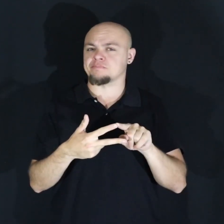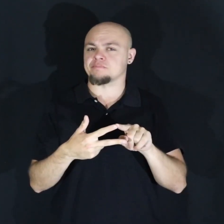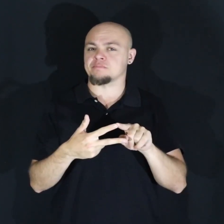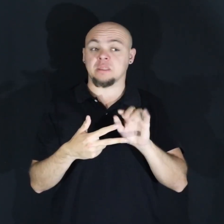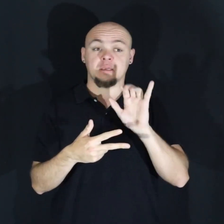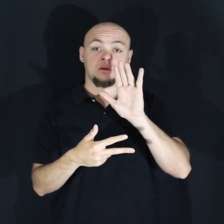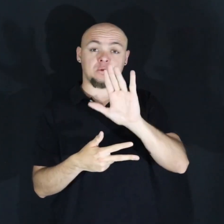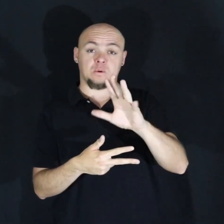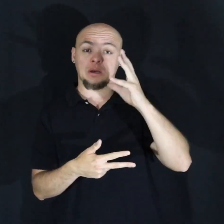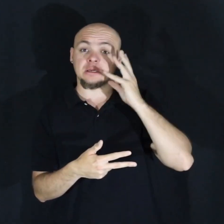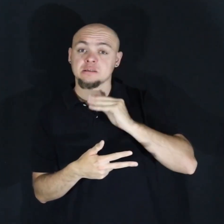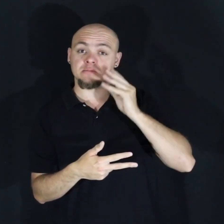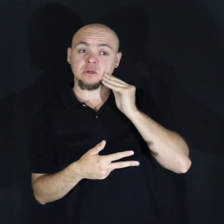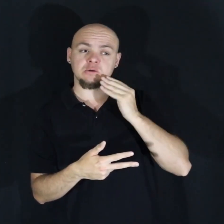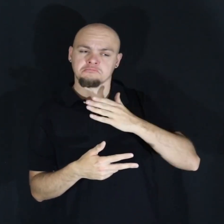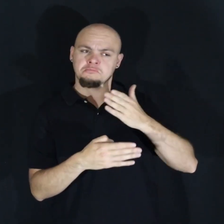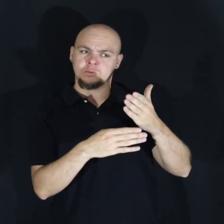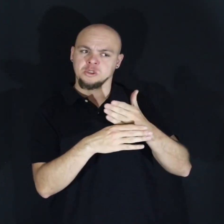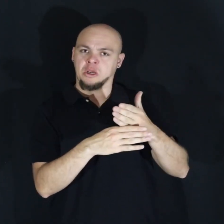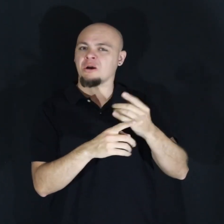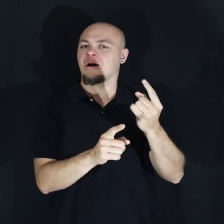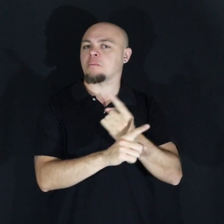those experiences in an appropriate way.